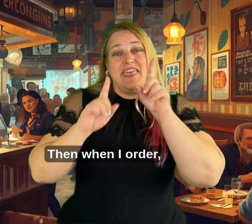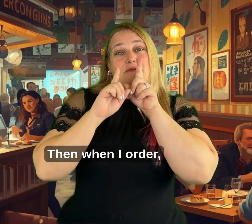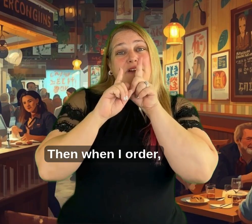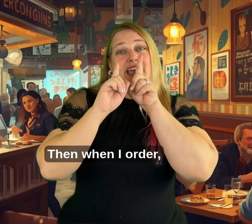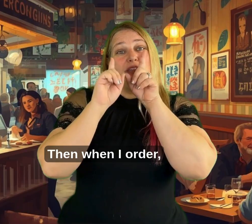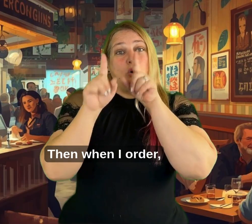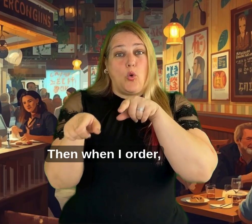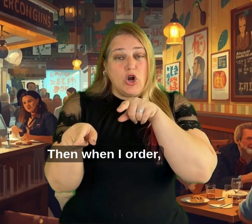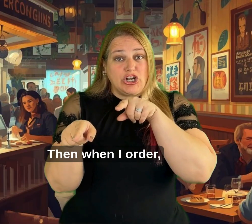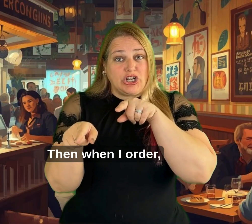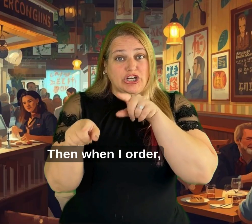Then when I order,